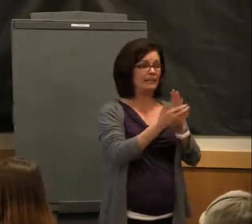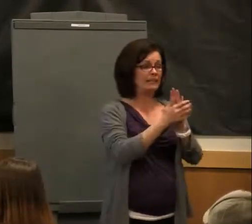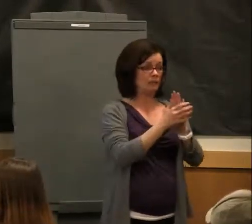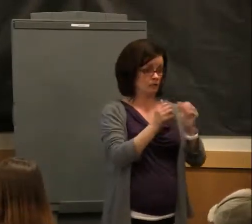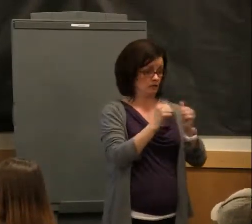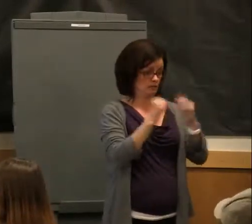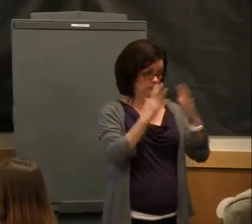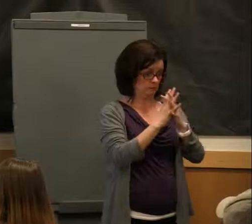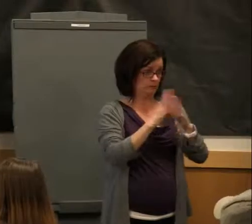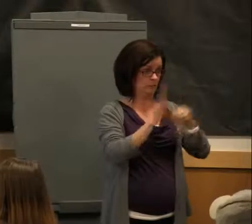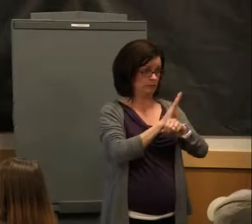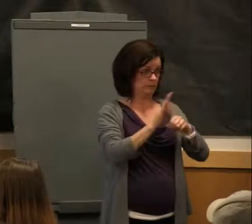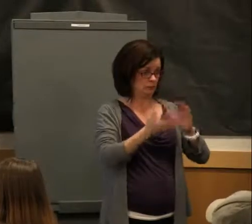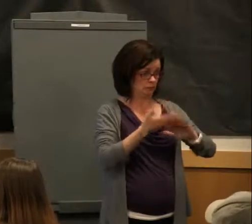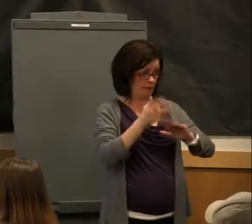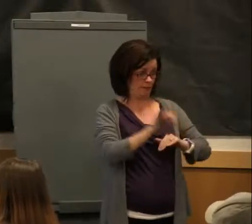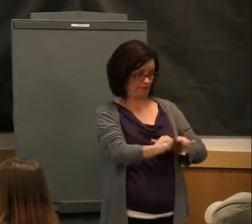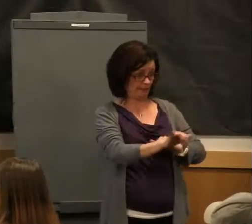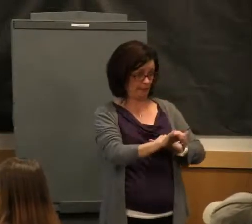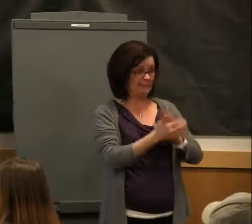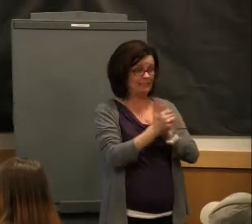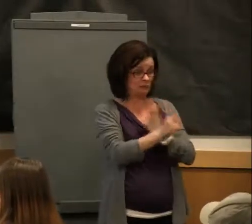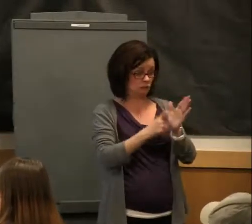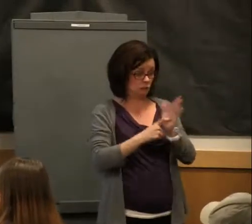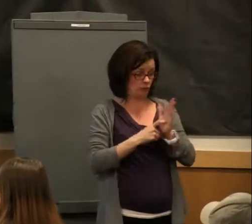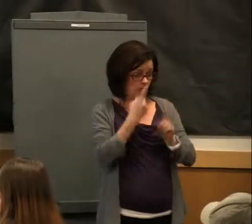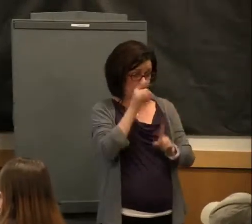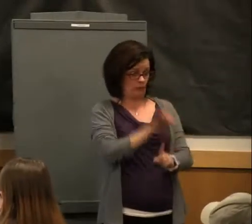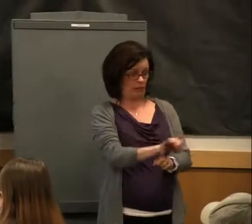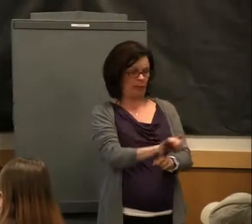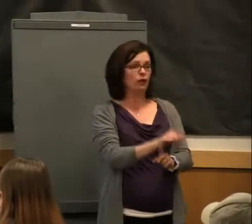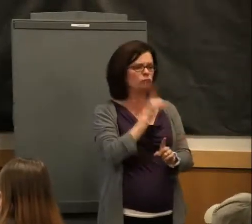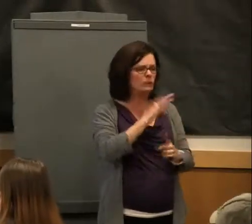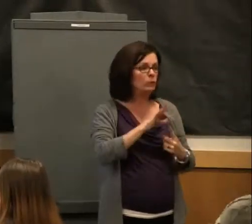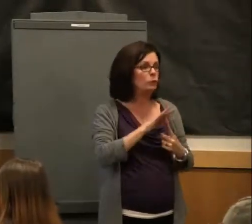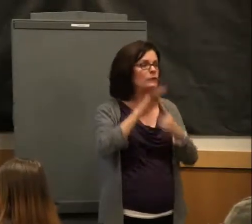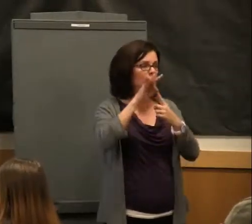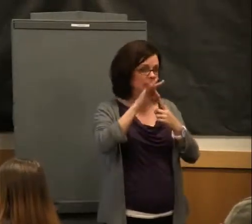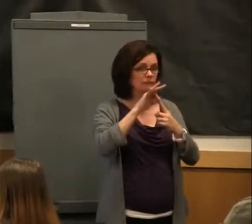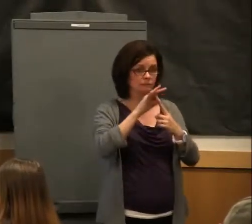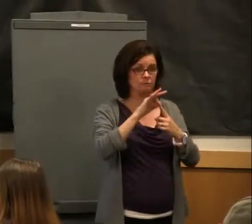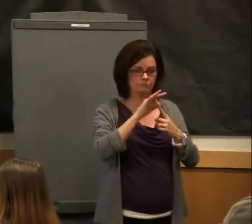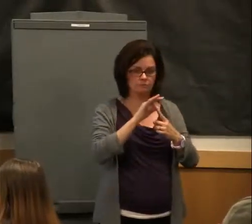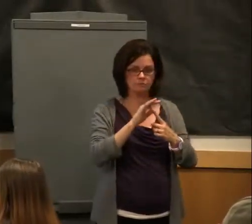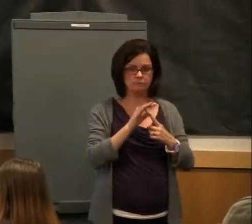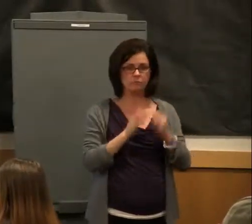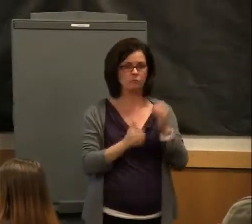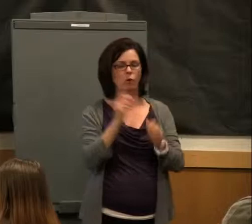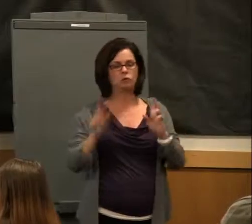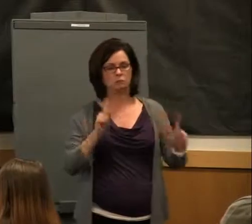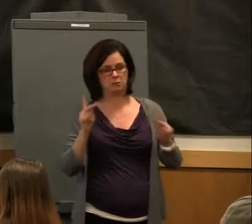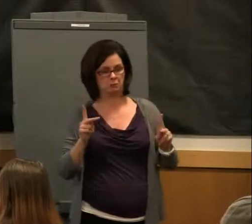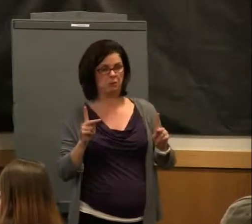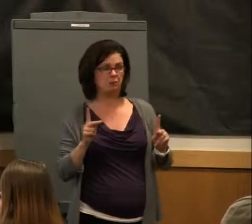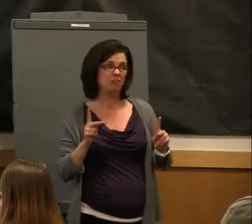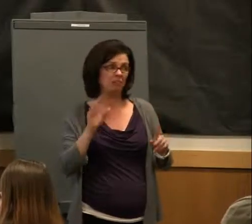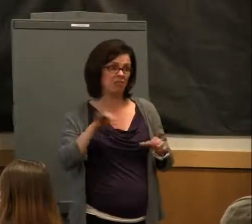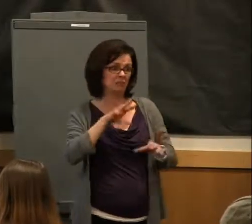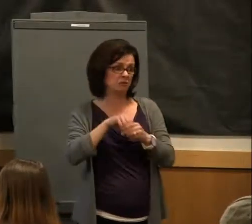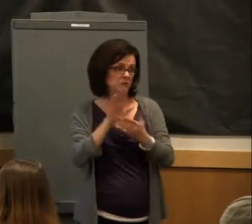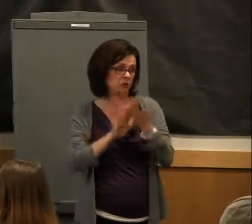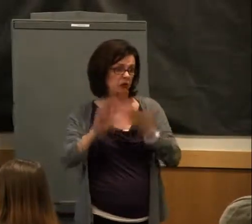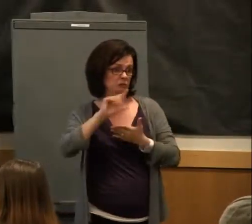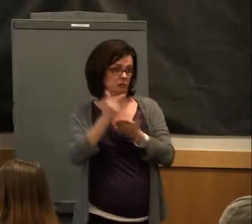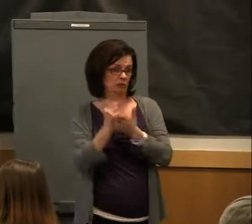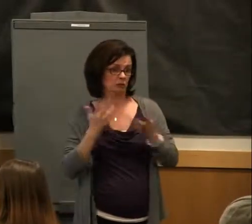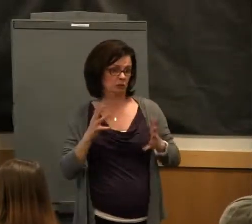are required to run a business are kind of a unique set of skills. Most people, and that includes college graduates, have